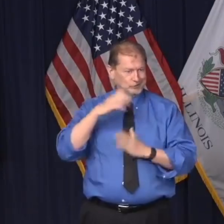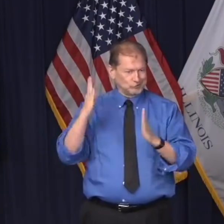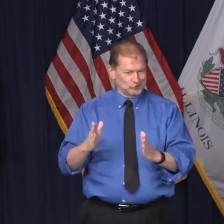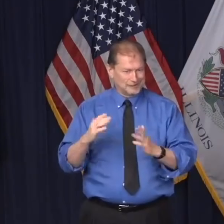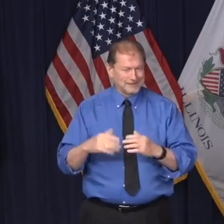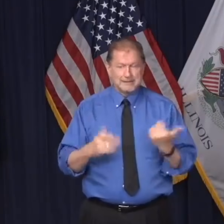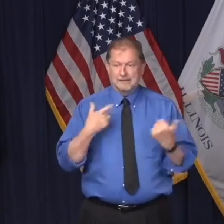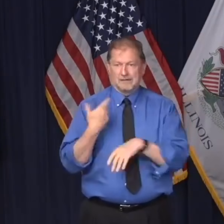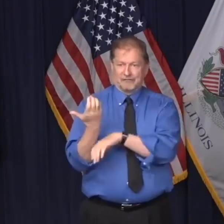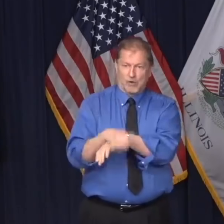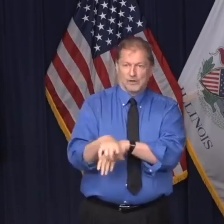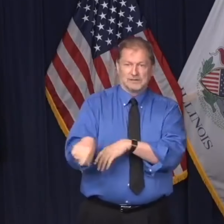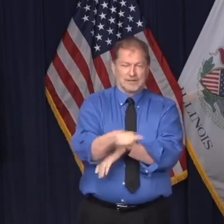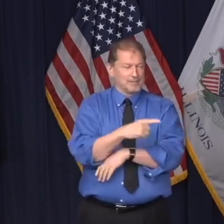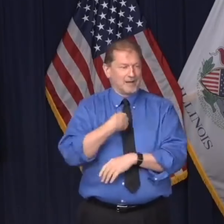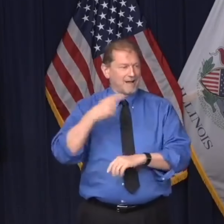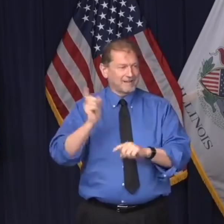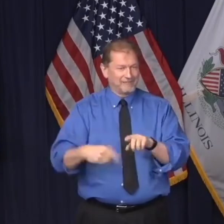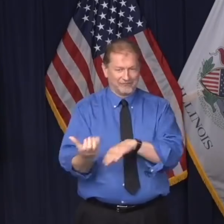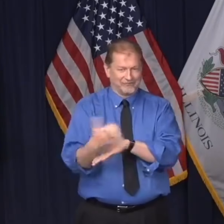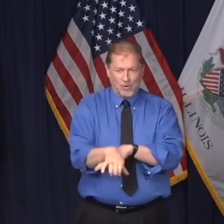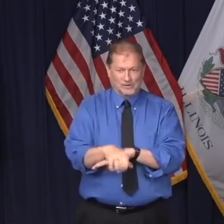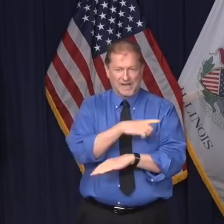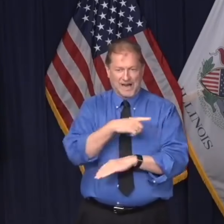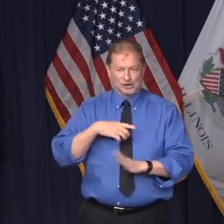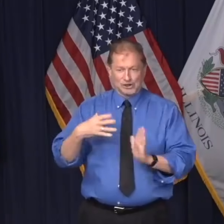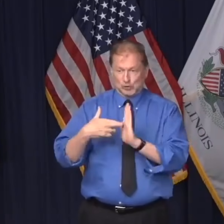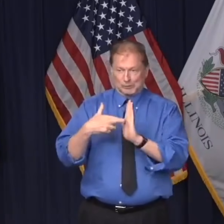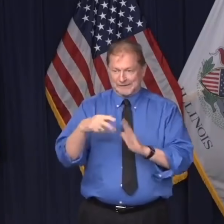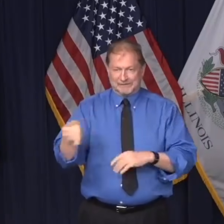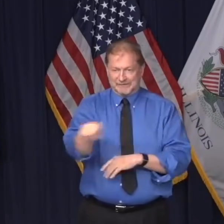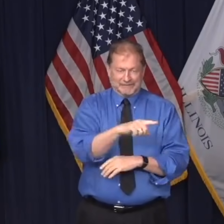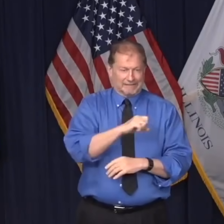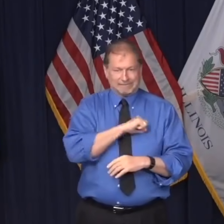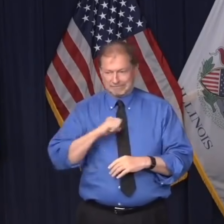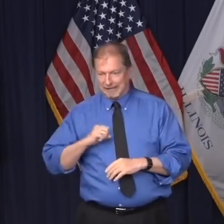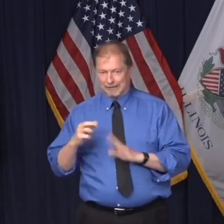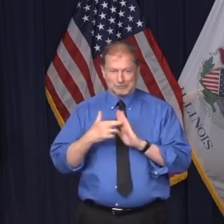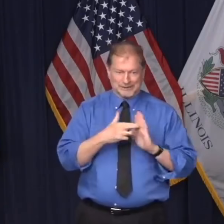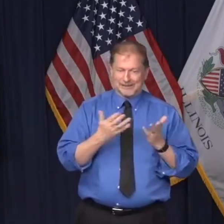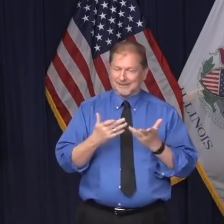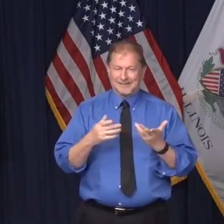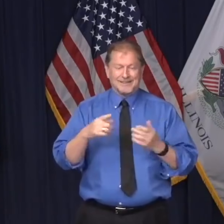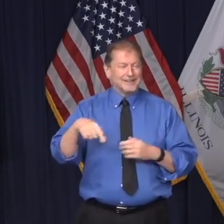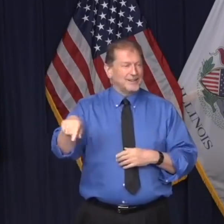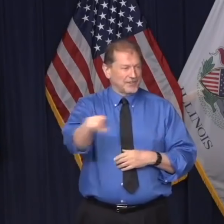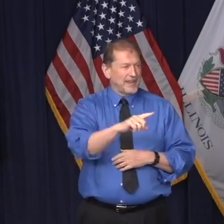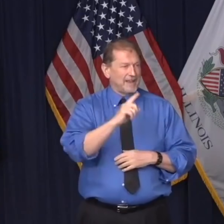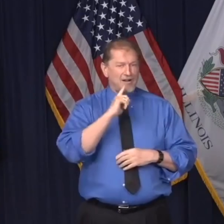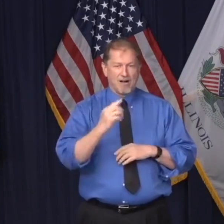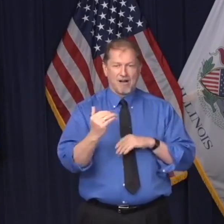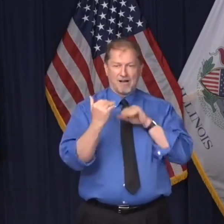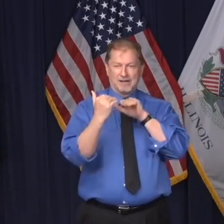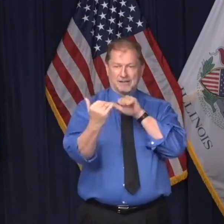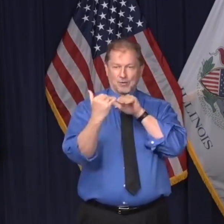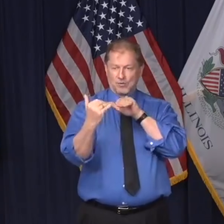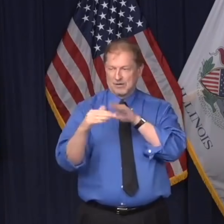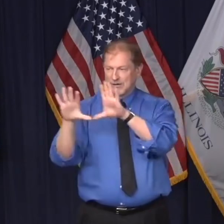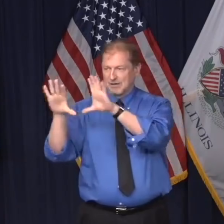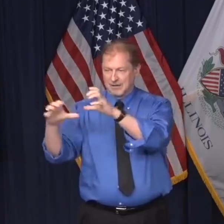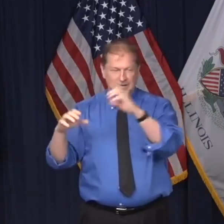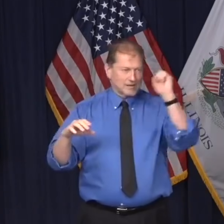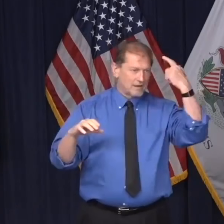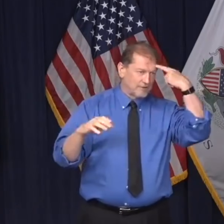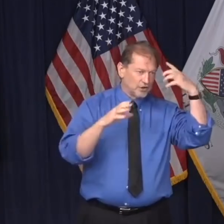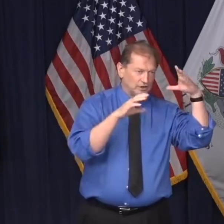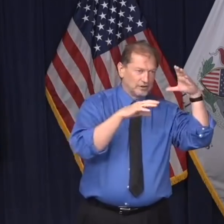forcing people somehow. I'm not going to go, push legislators. And they are, as many have pointed out, a co-equal branch. They do have the